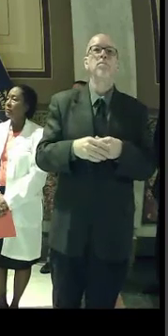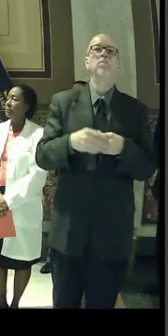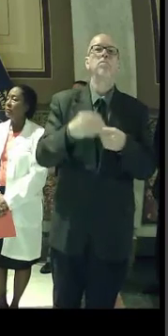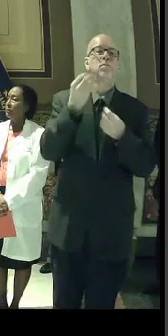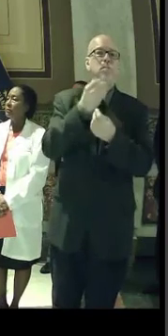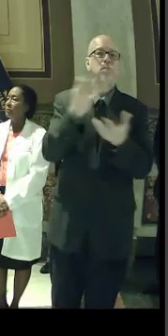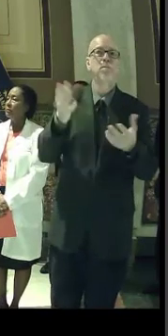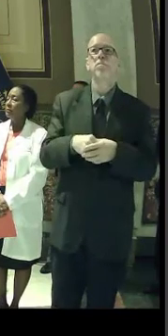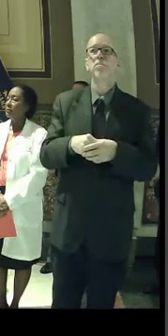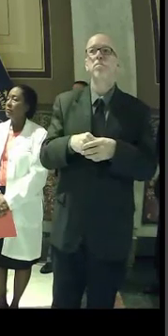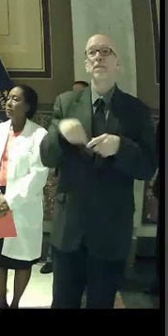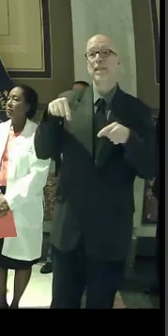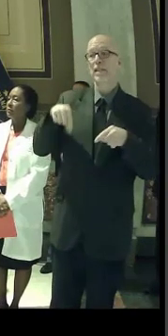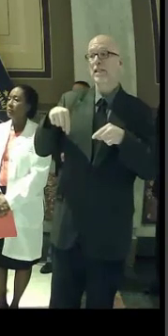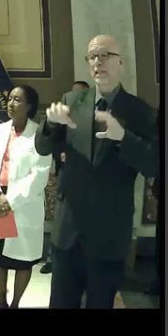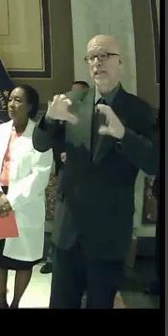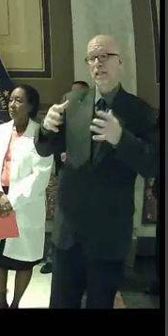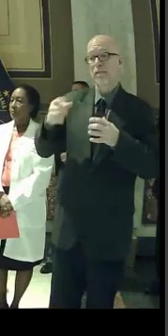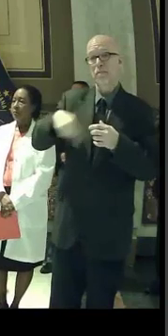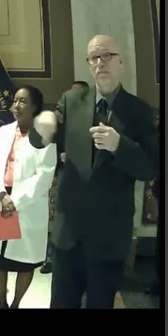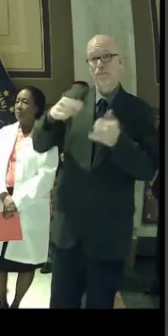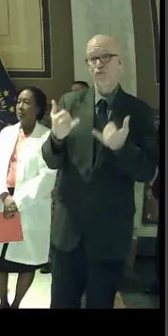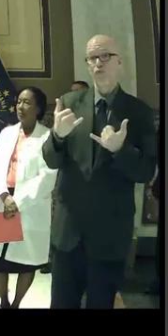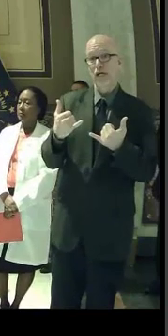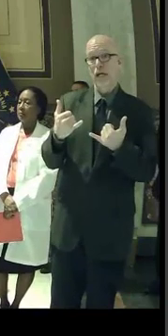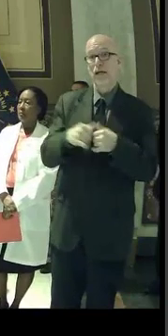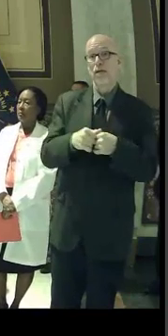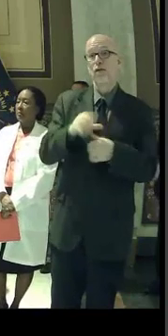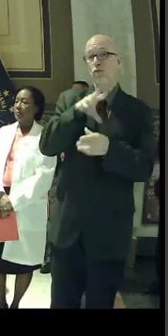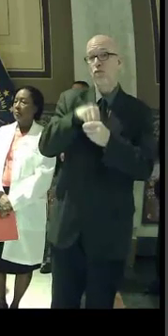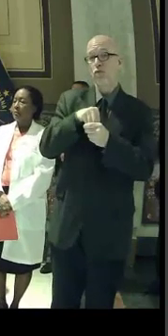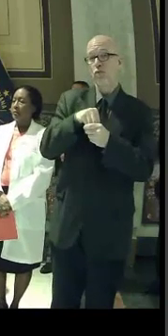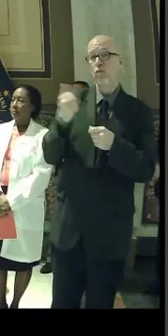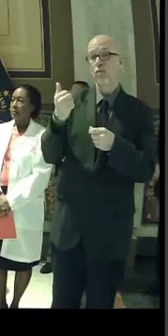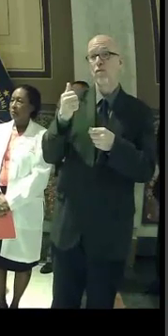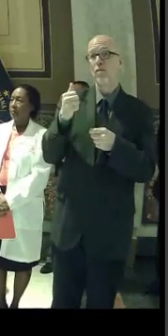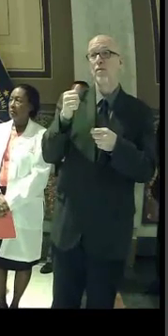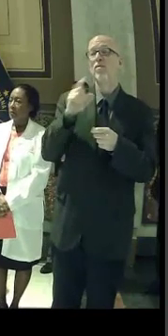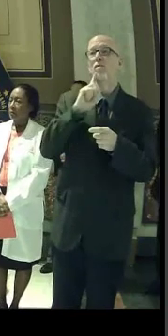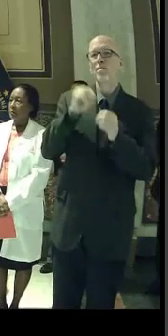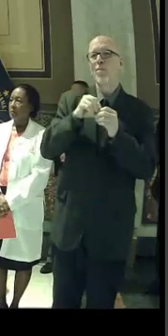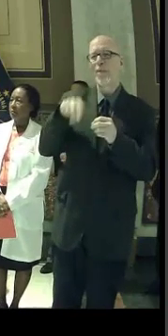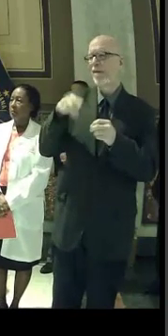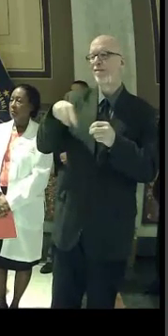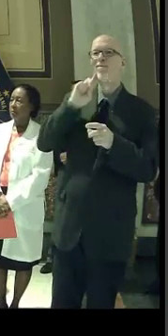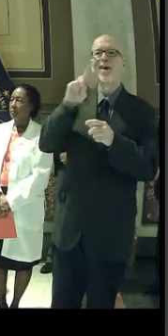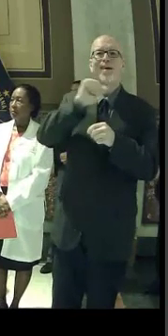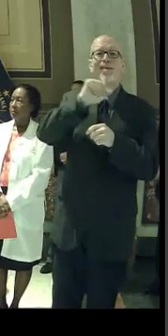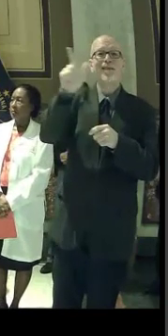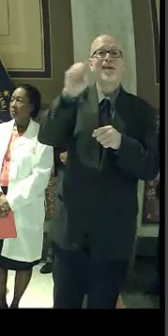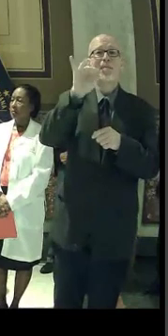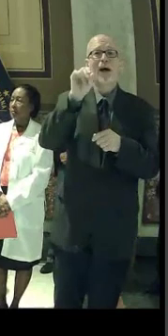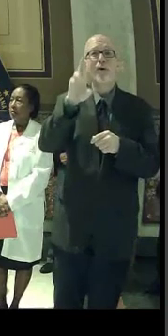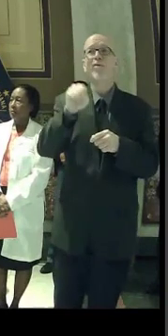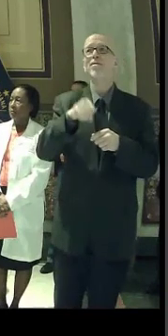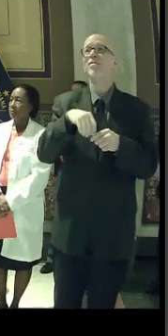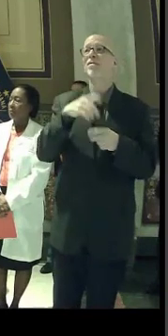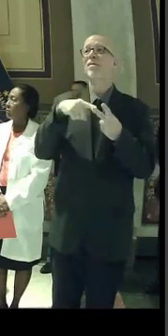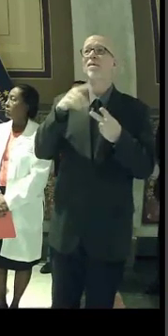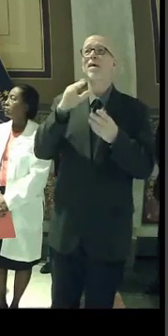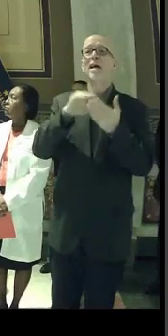this team that's been assembled here today, including that goes far beyond that, mayors throughout the state, county commissioners throughout the